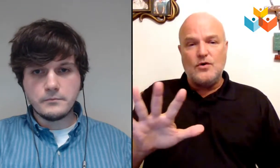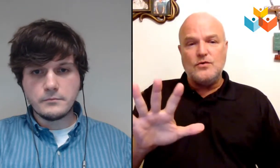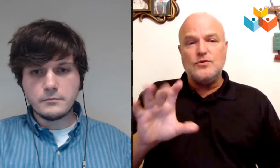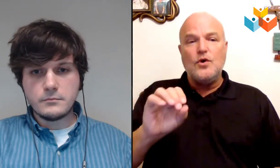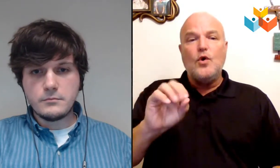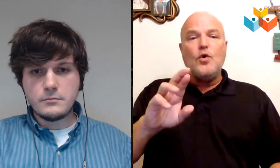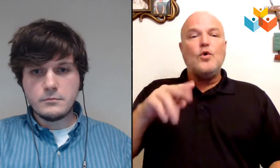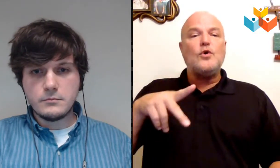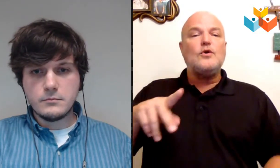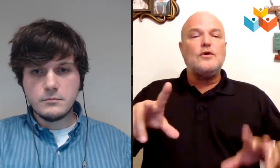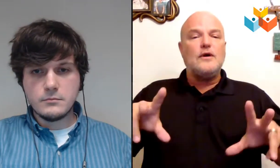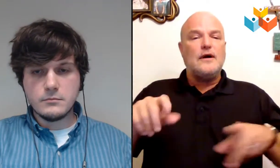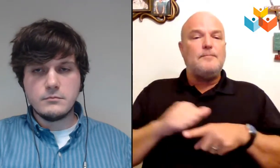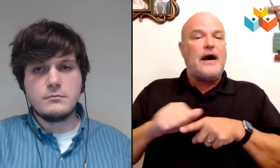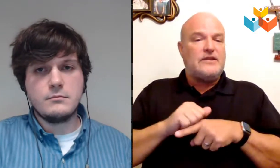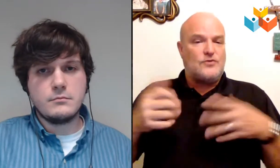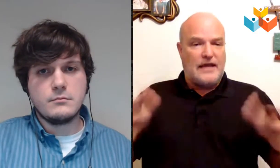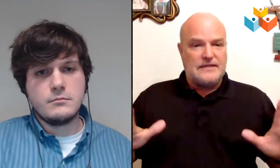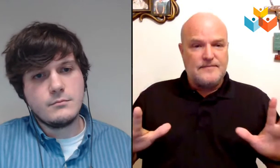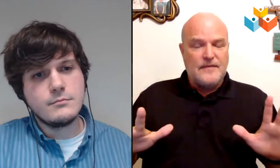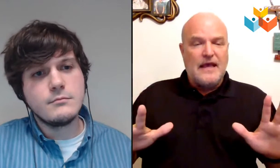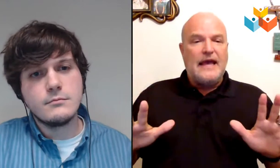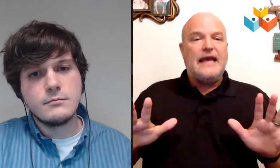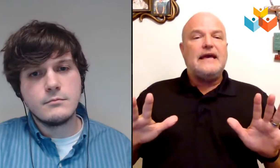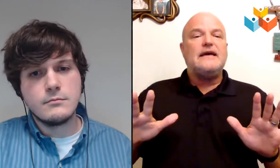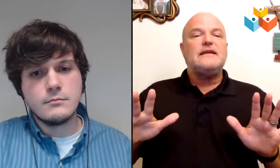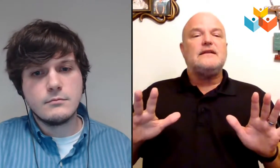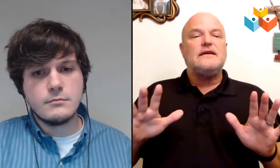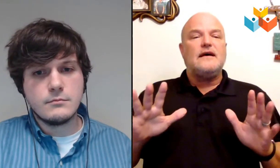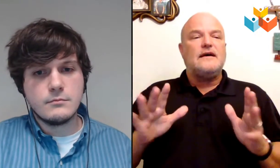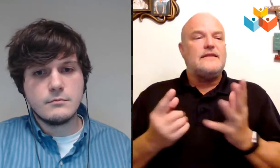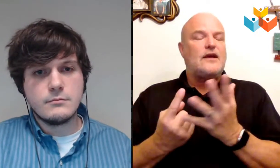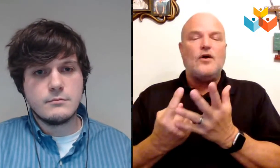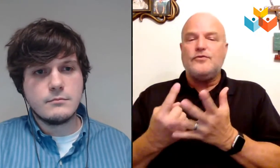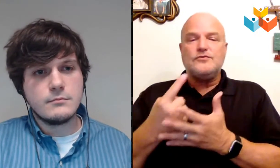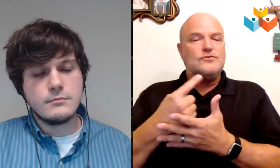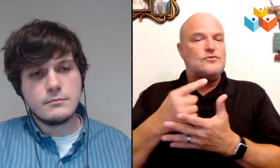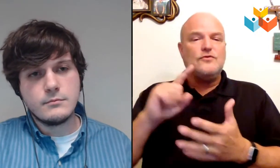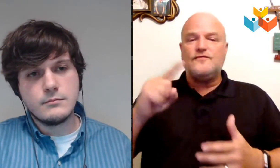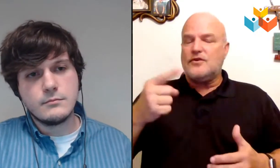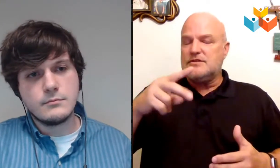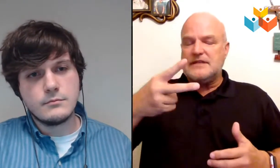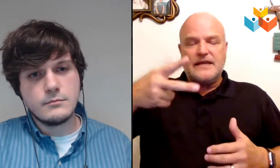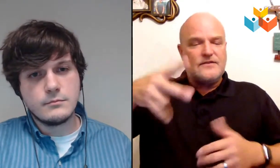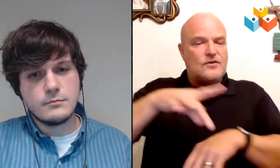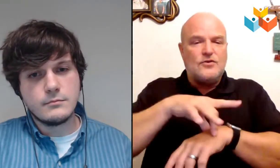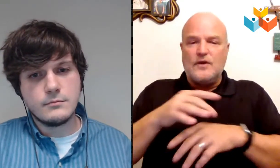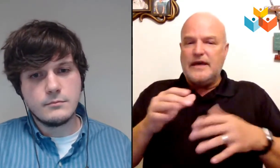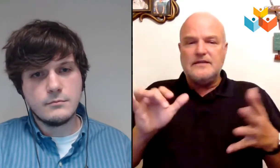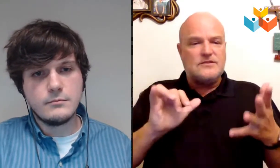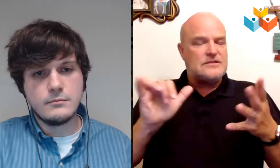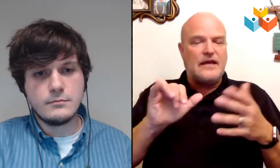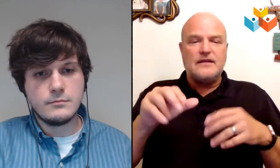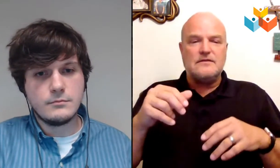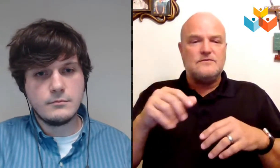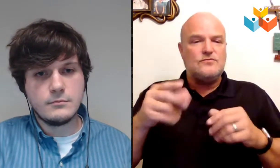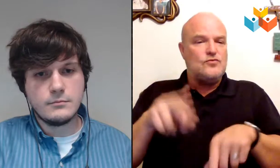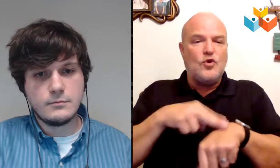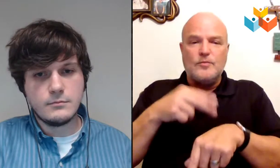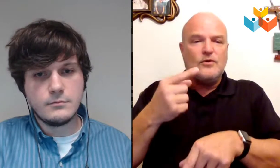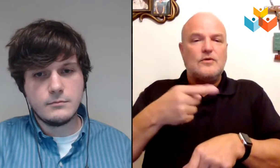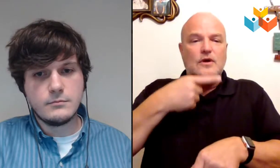years old or potty trained. And they go through school, first, second, third grade, just